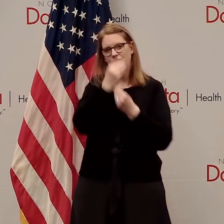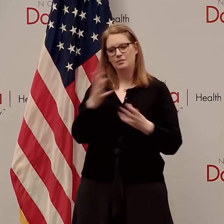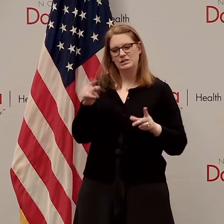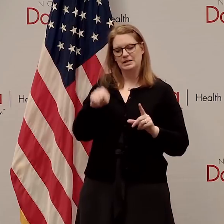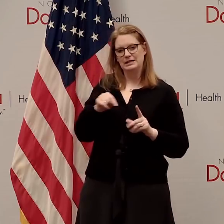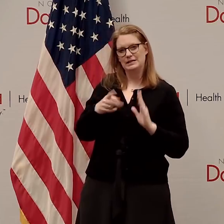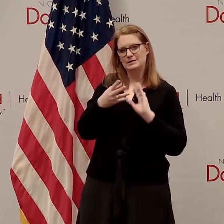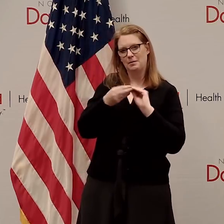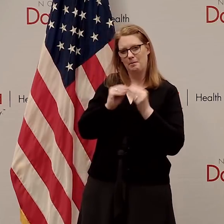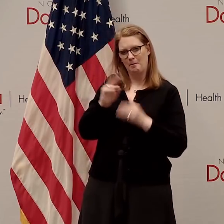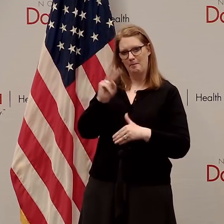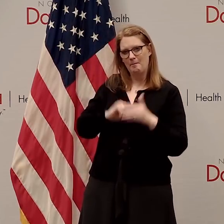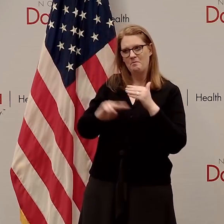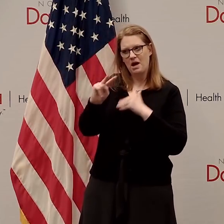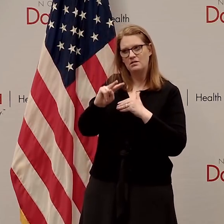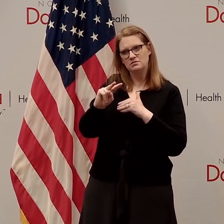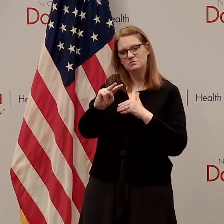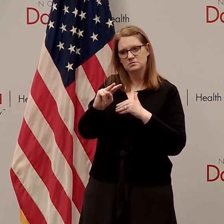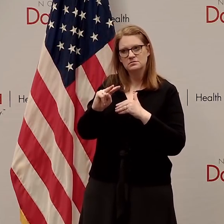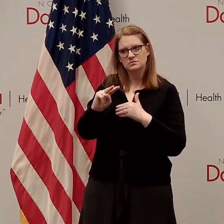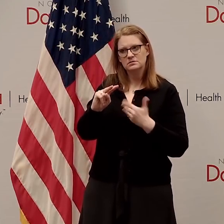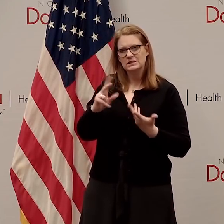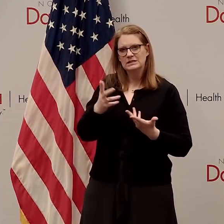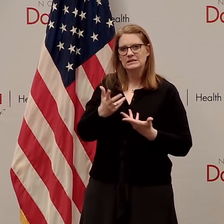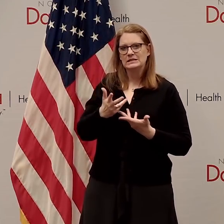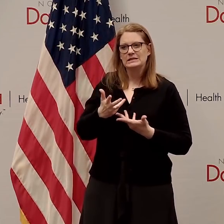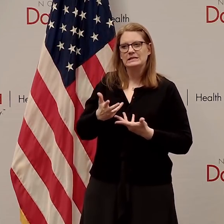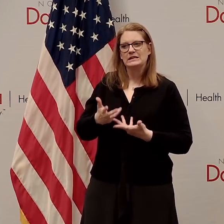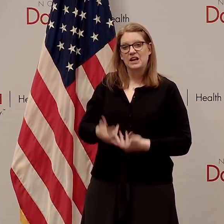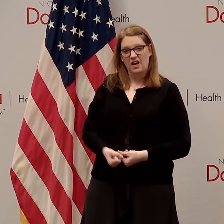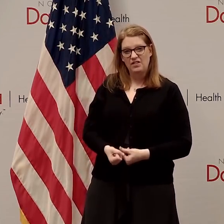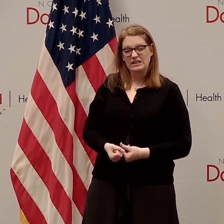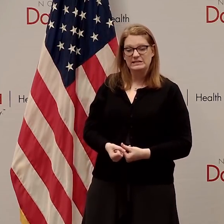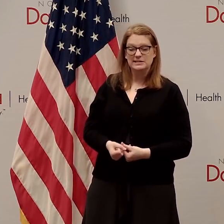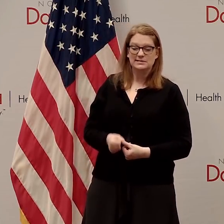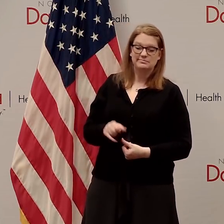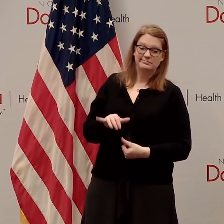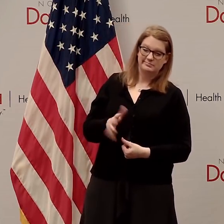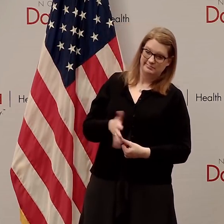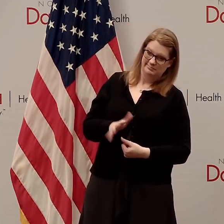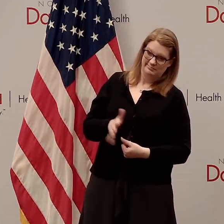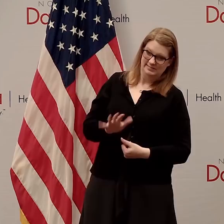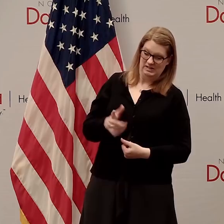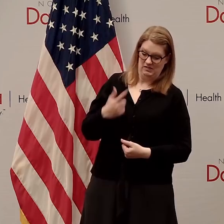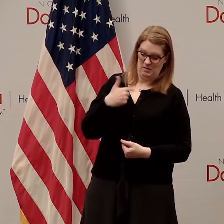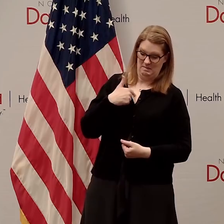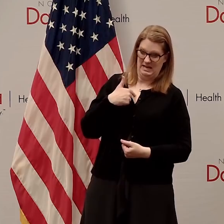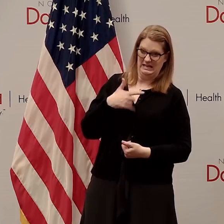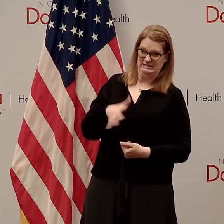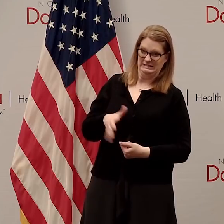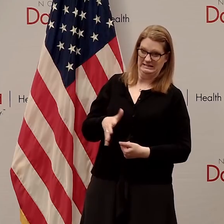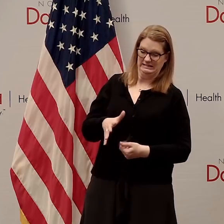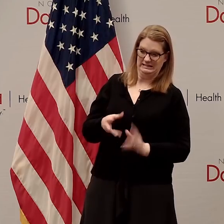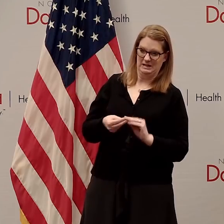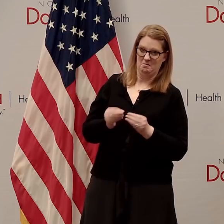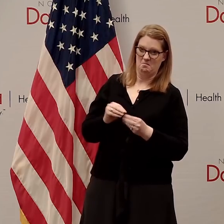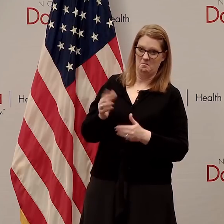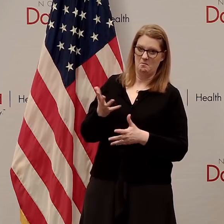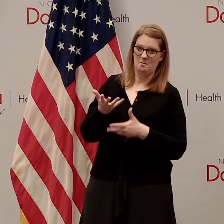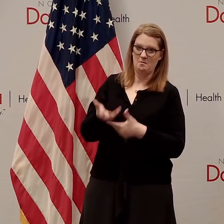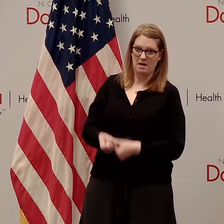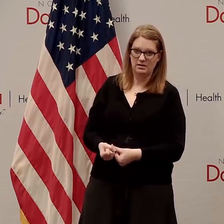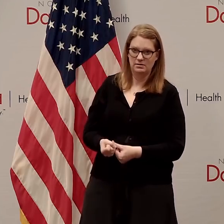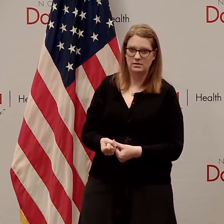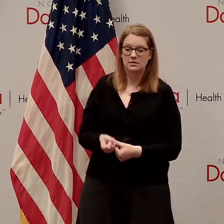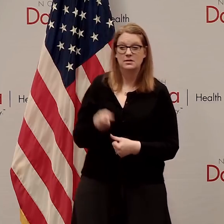slightly improved confidence. I would still say confidence is relatively low, at least from me personally, about the models because of the